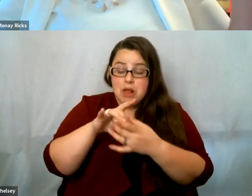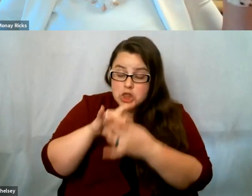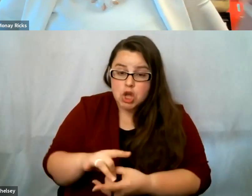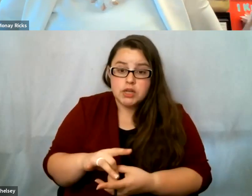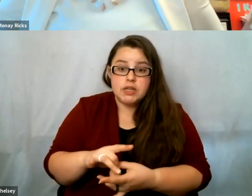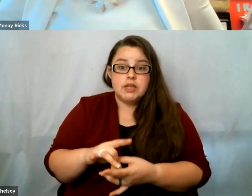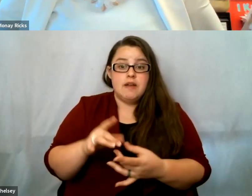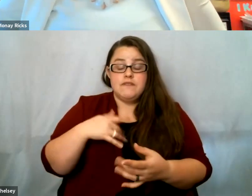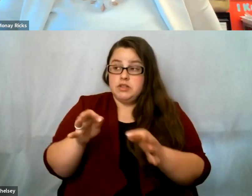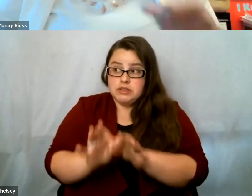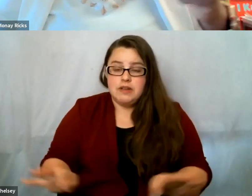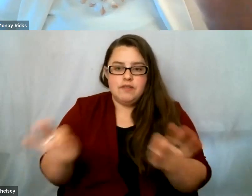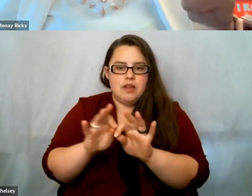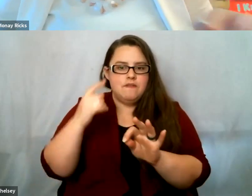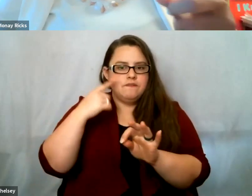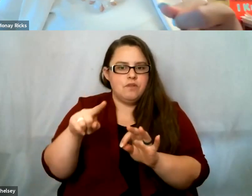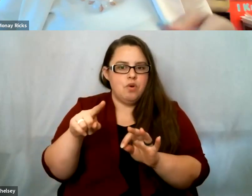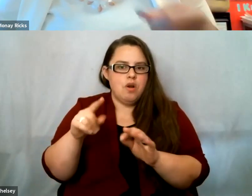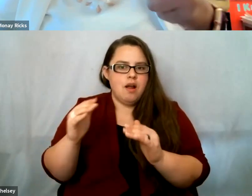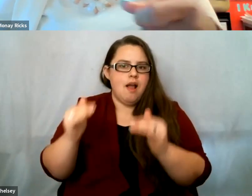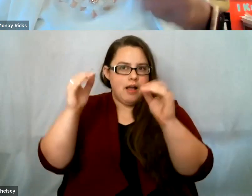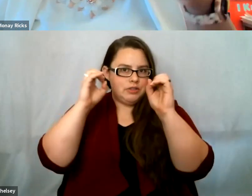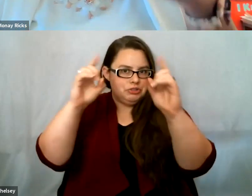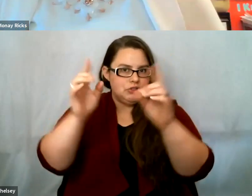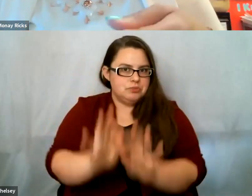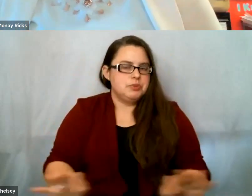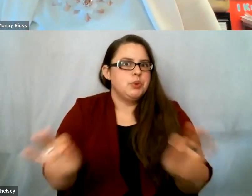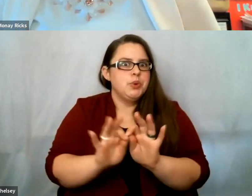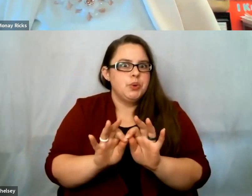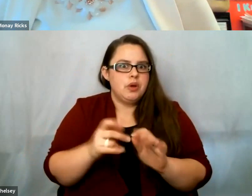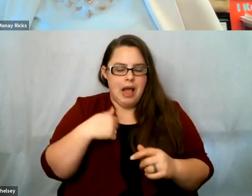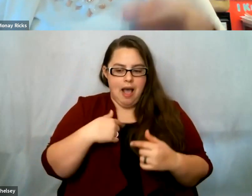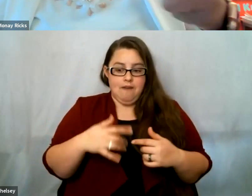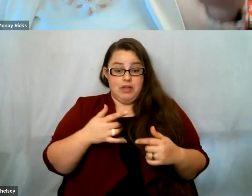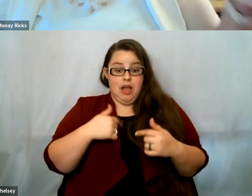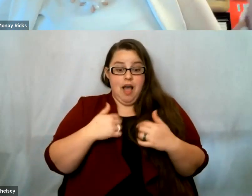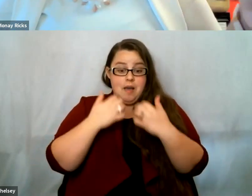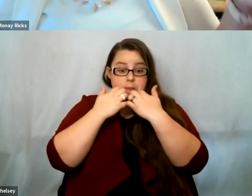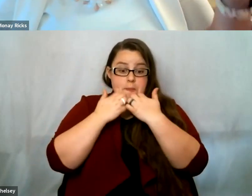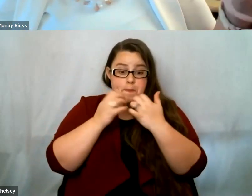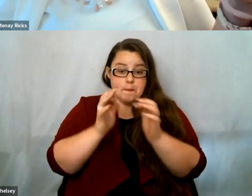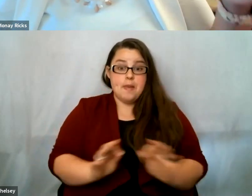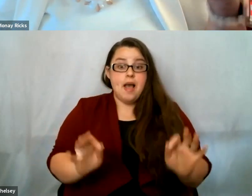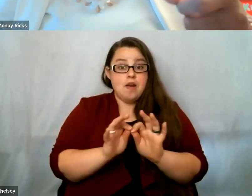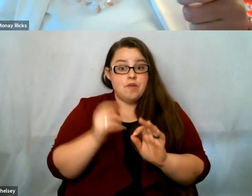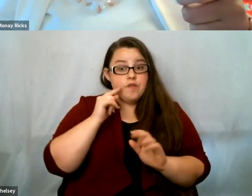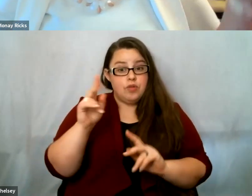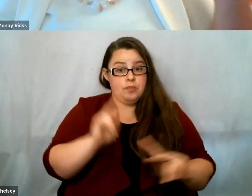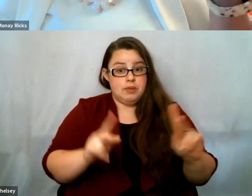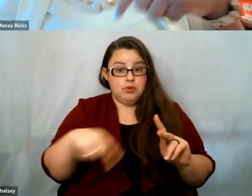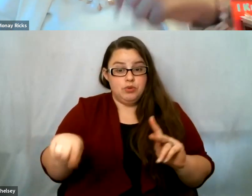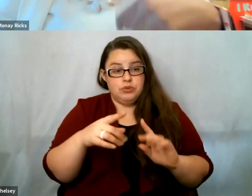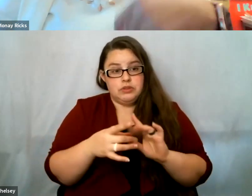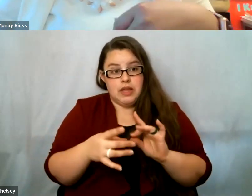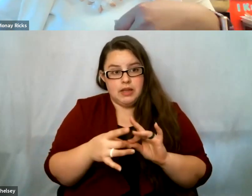in higher ed. When I feel that I matter to the people who say